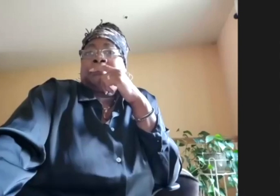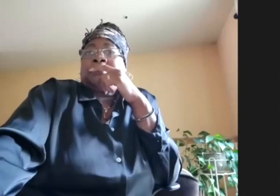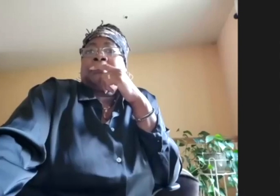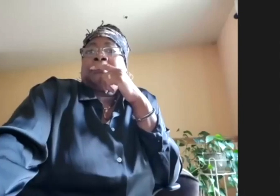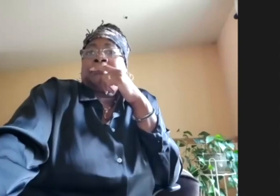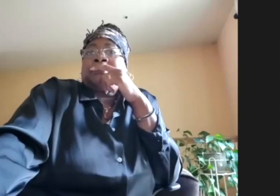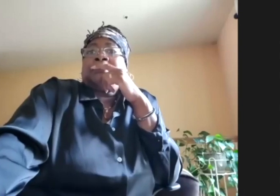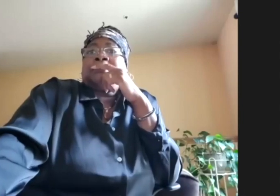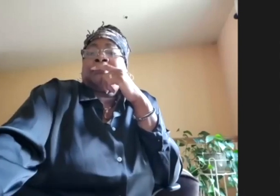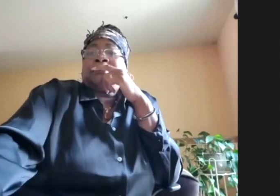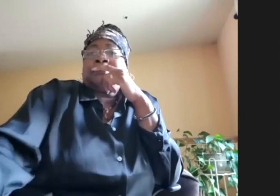students.